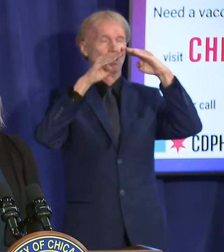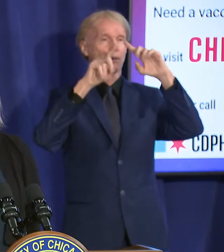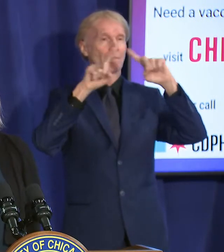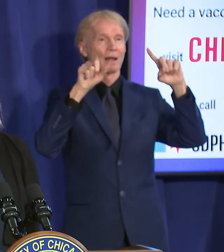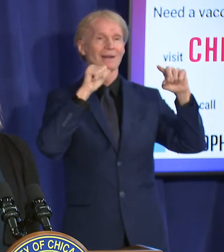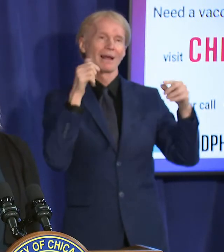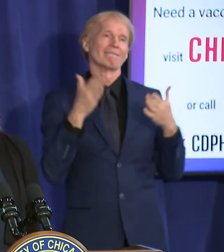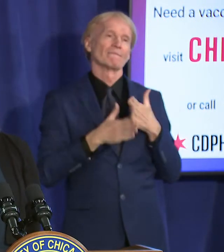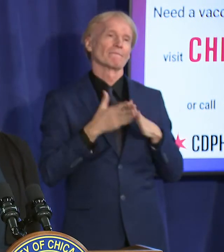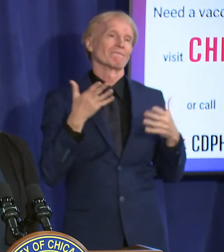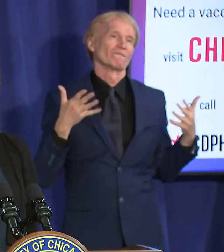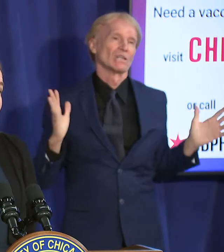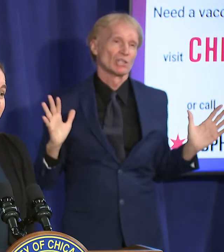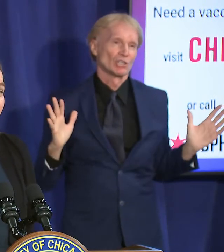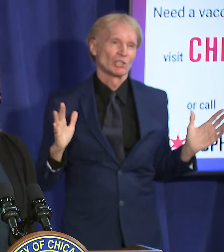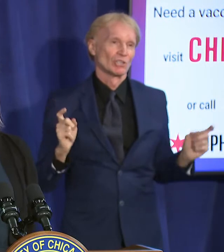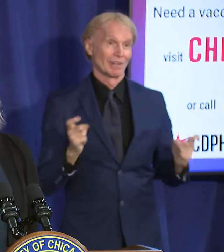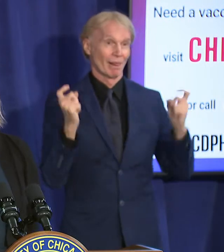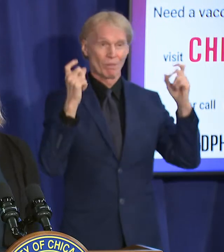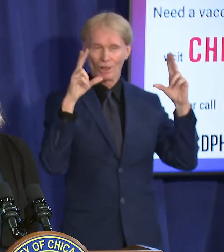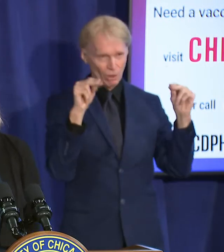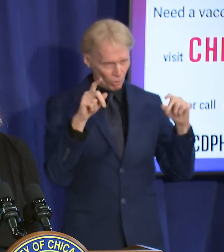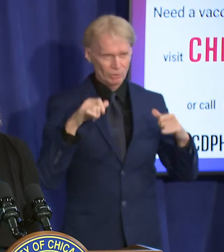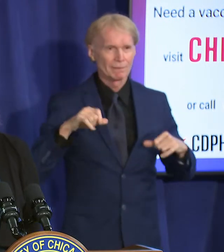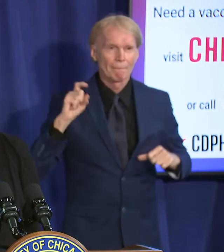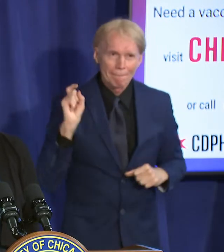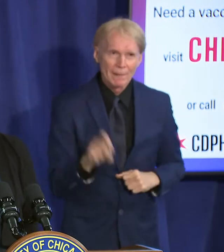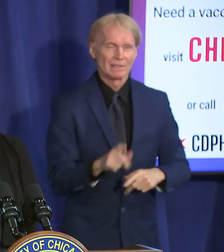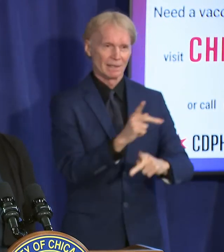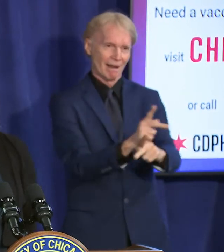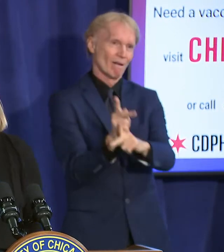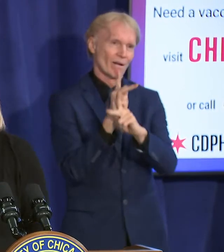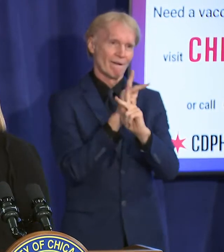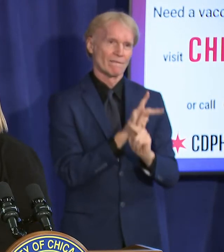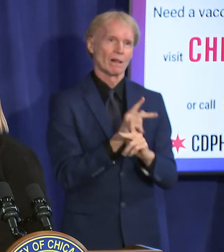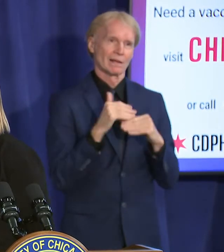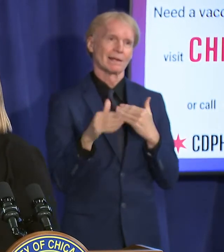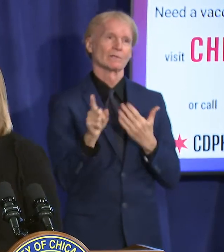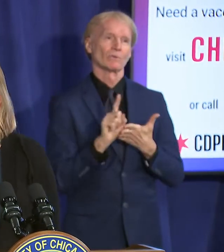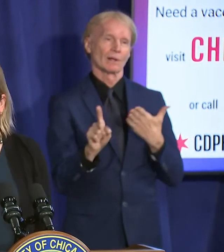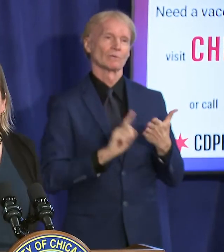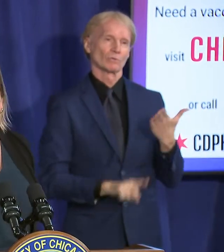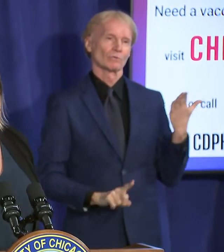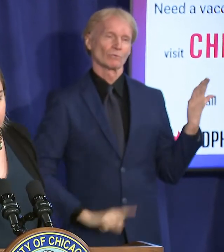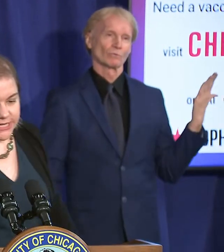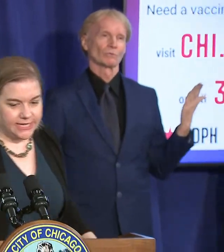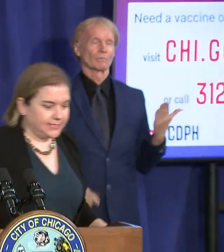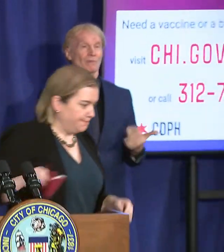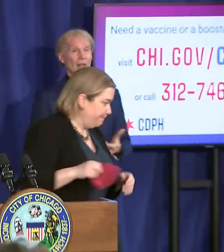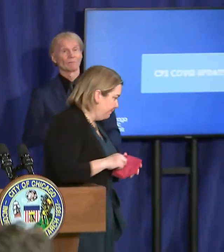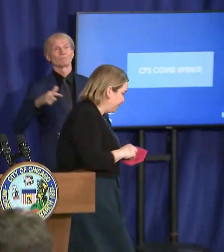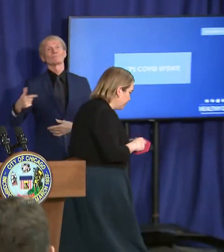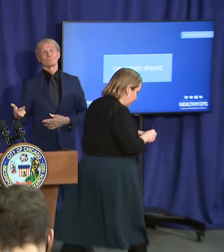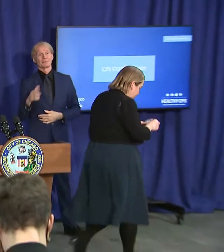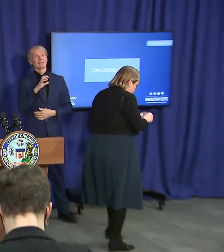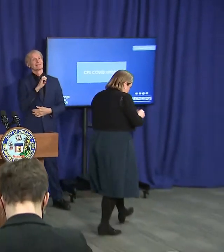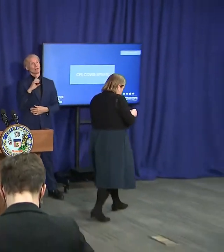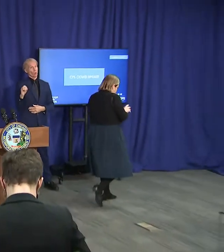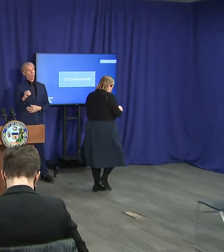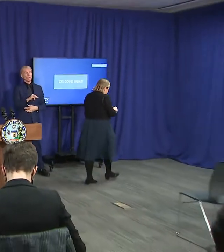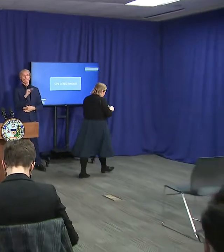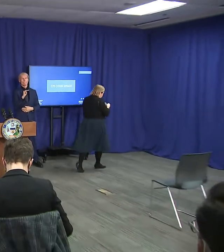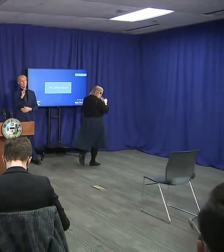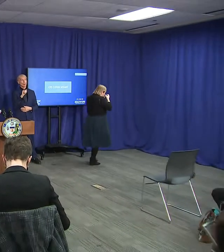out of the woods, and we need people to be very careful over these next few weeks. With that, I'll hand it to CEO Martinez.